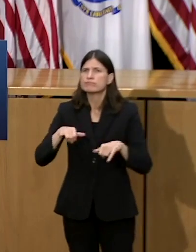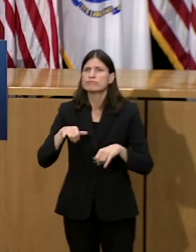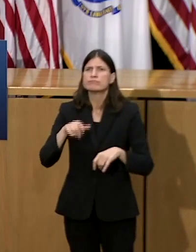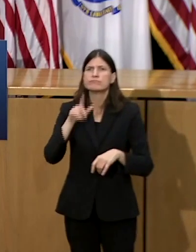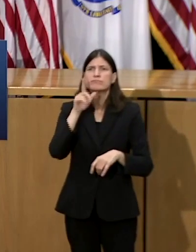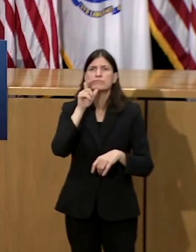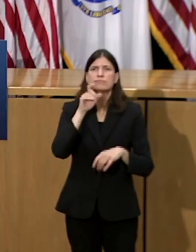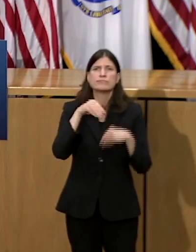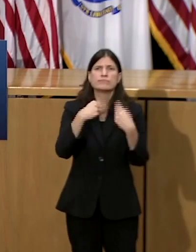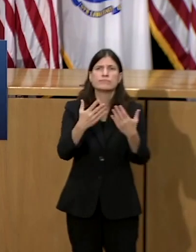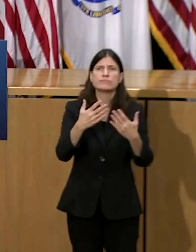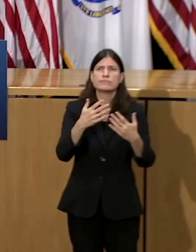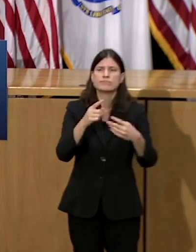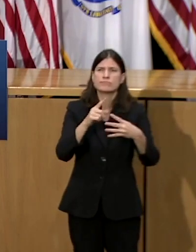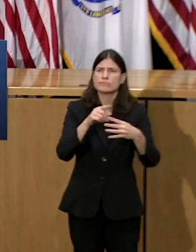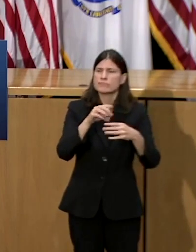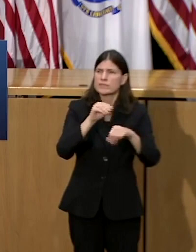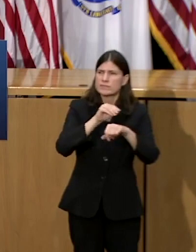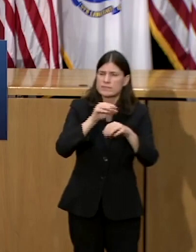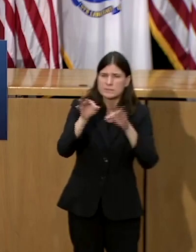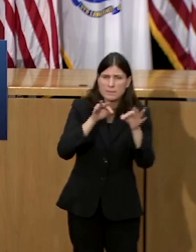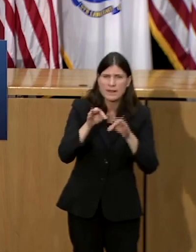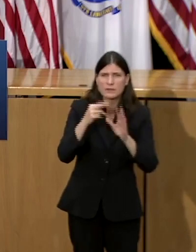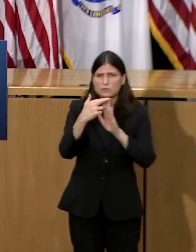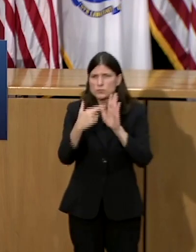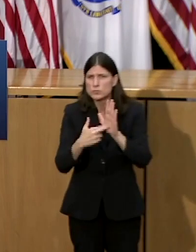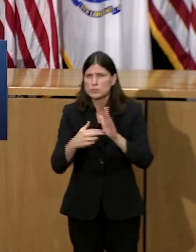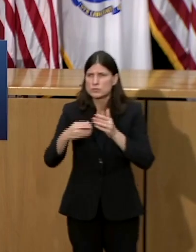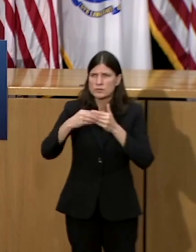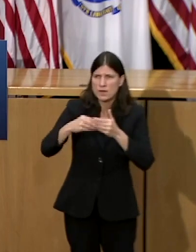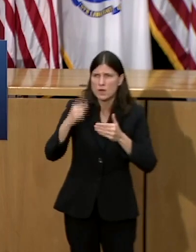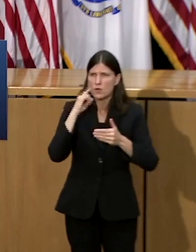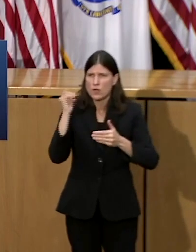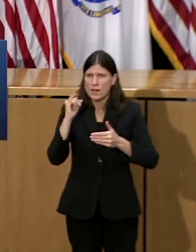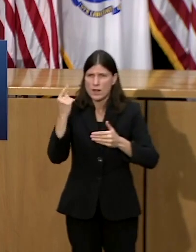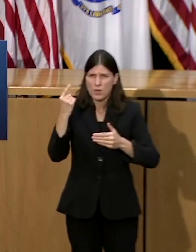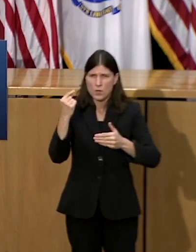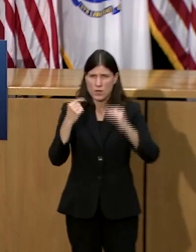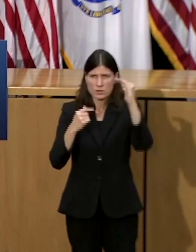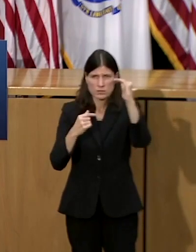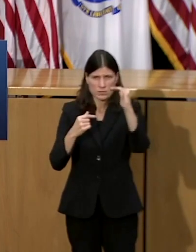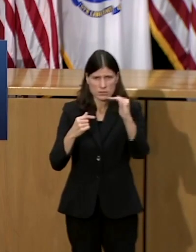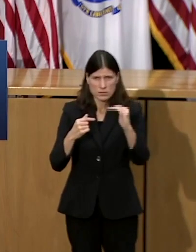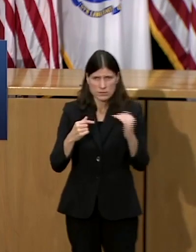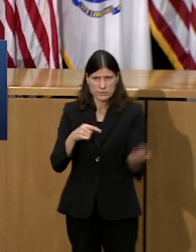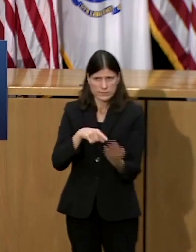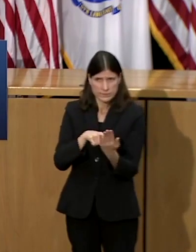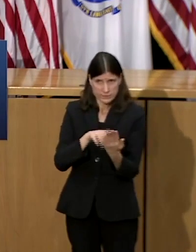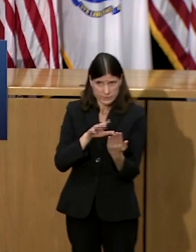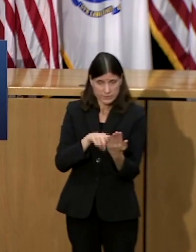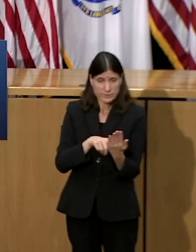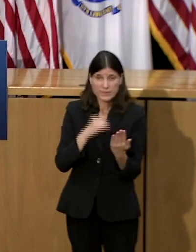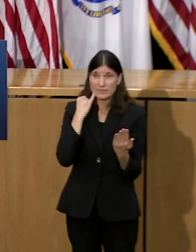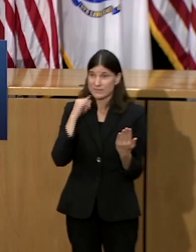and measures performance. But the decision about what actually happens on the ground in each community